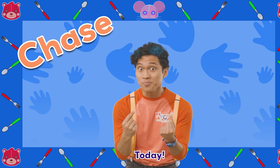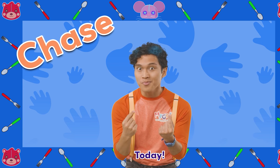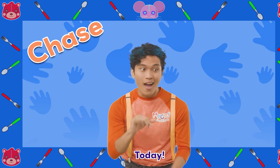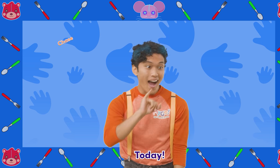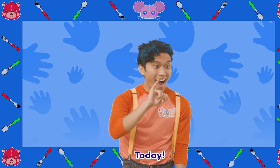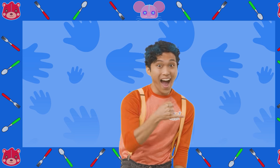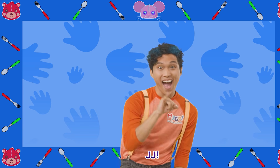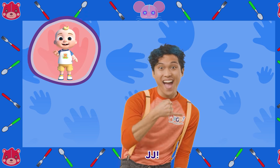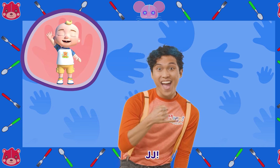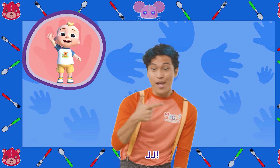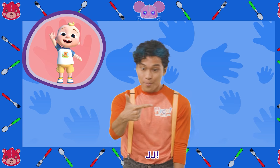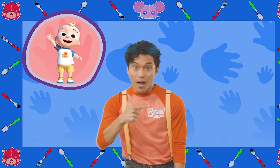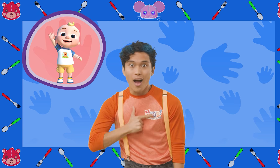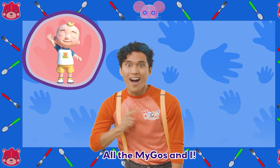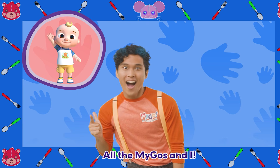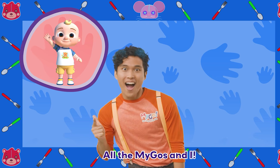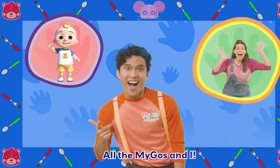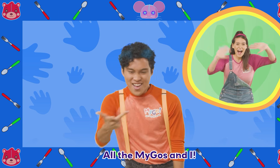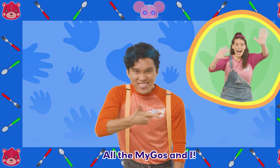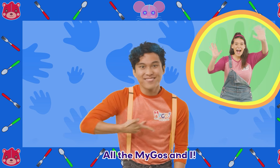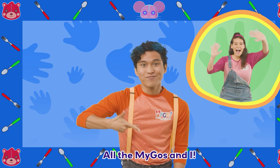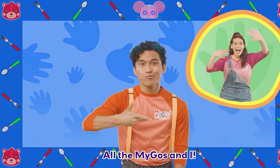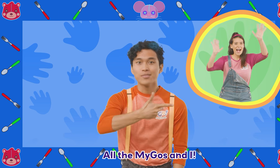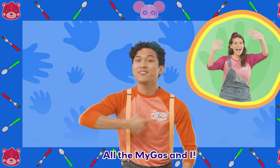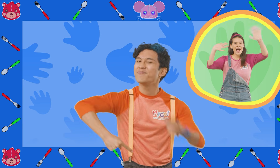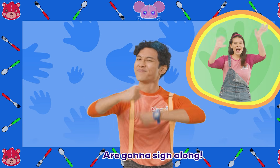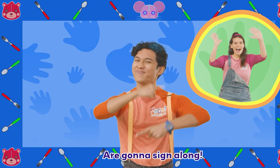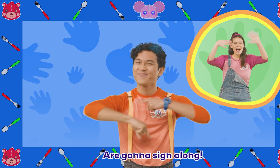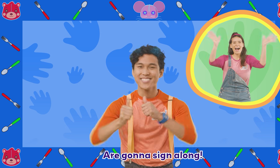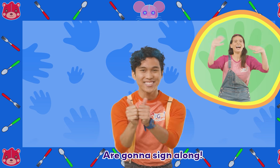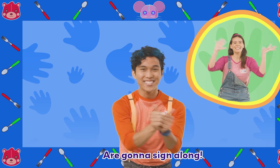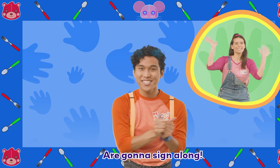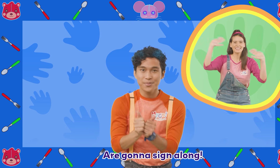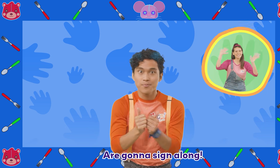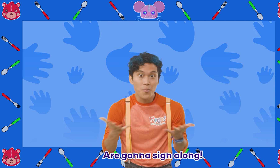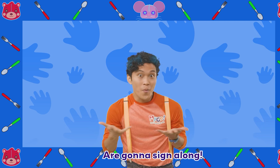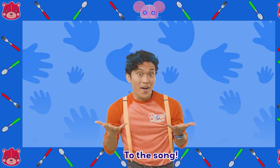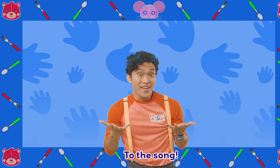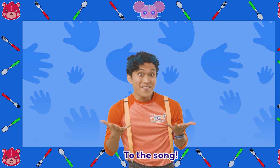Today, JJ, all the MyGos and I are gonna sign along to the